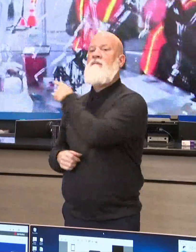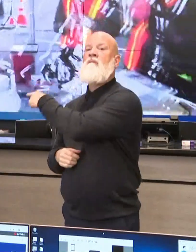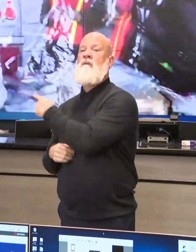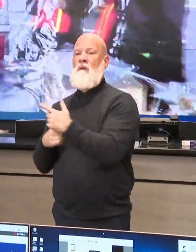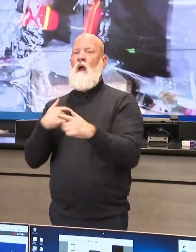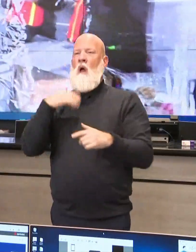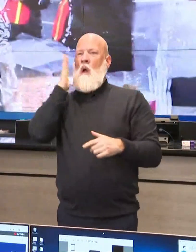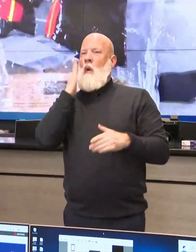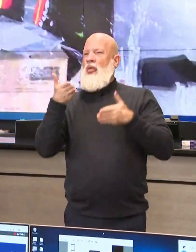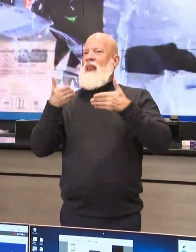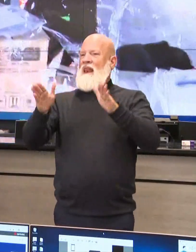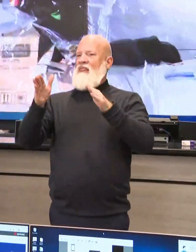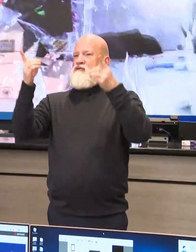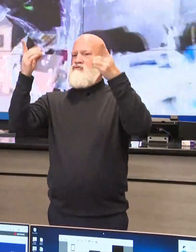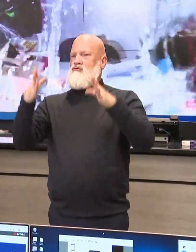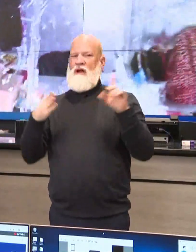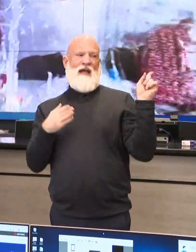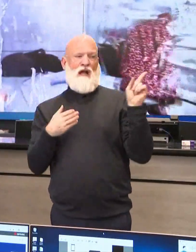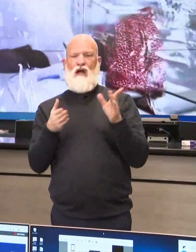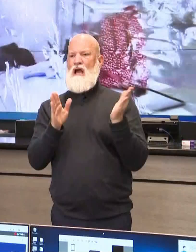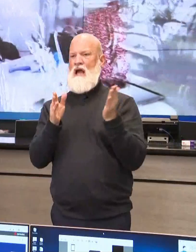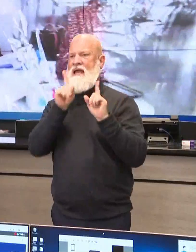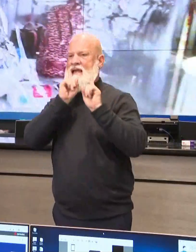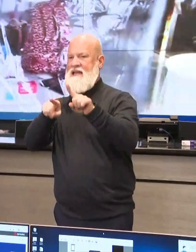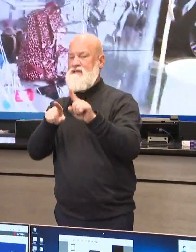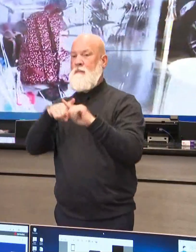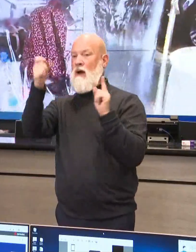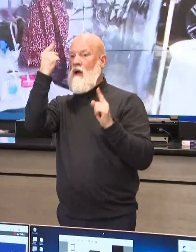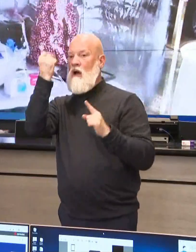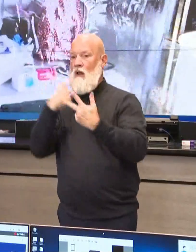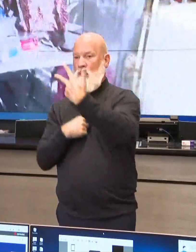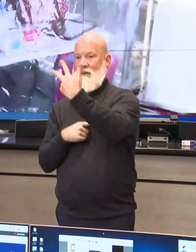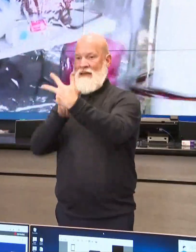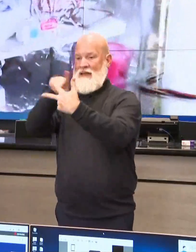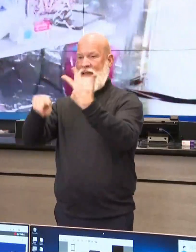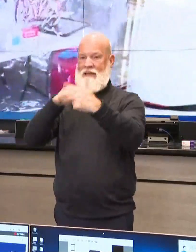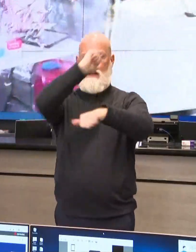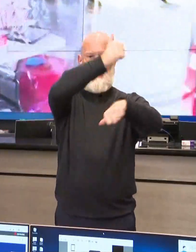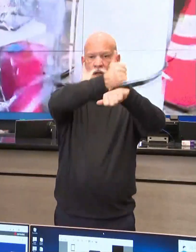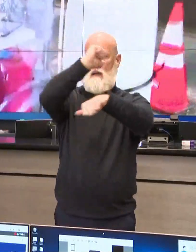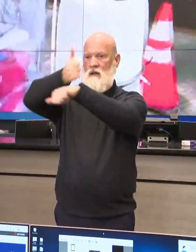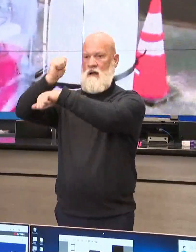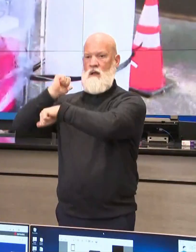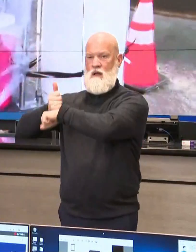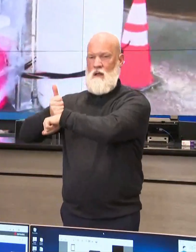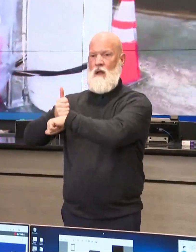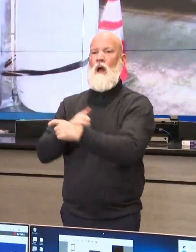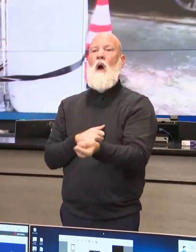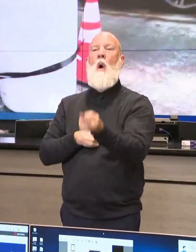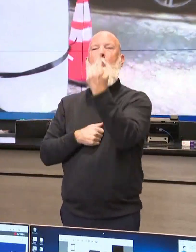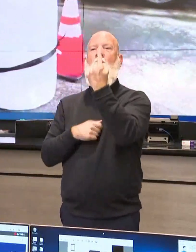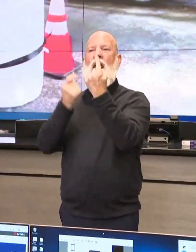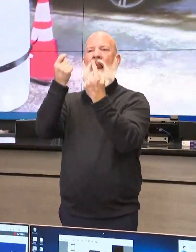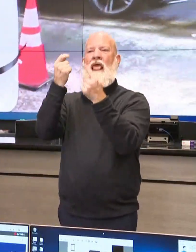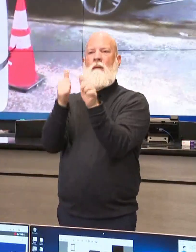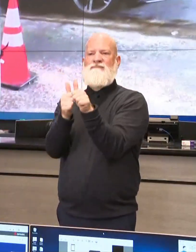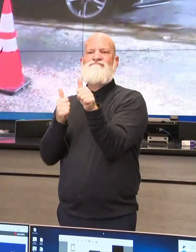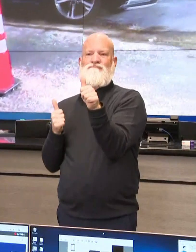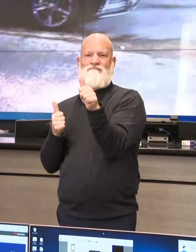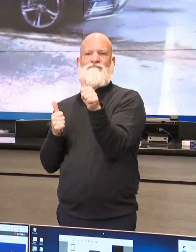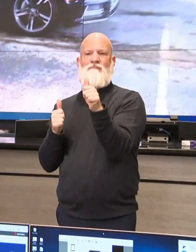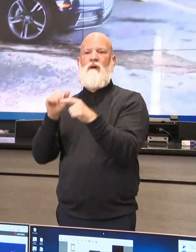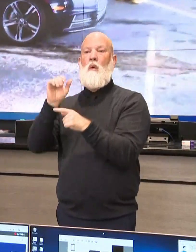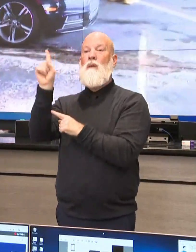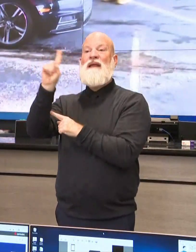of the 4 sites that we have, lagging a little bit in Albany, which is one reason I went down there yesterday. We're working with a lot of the local